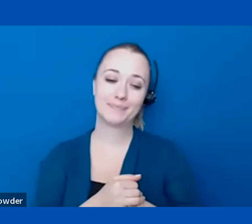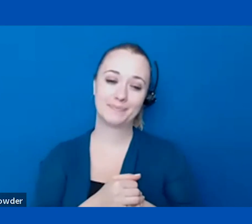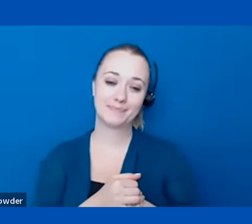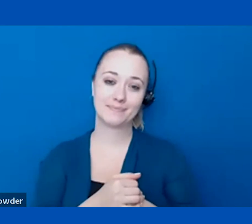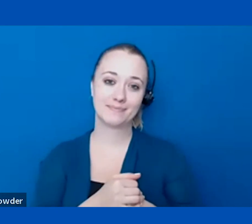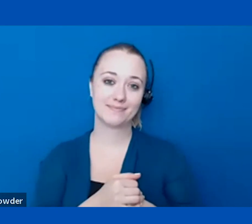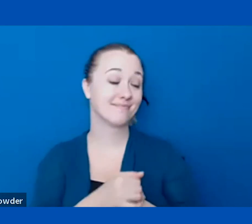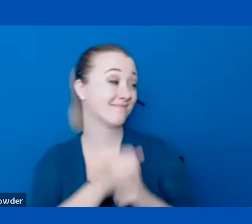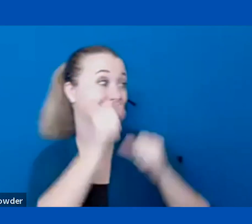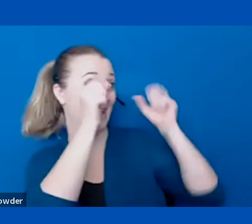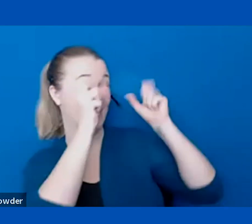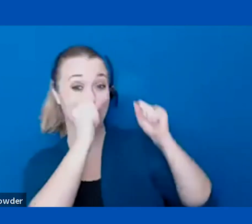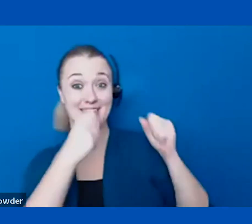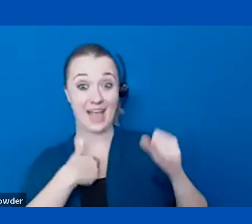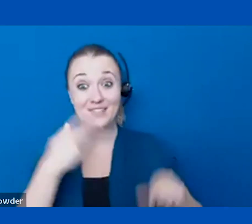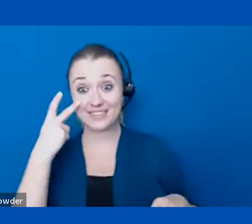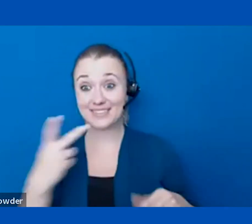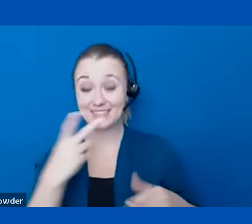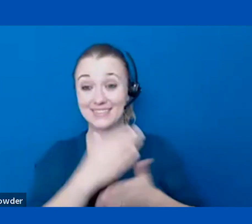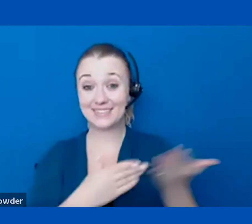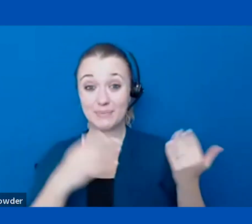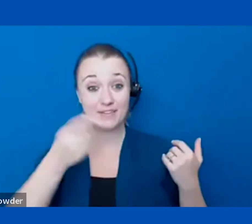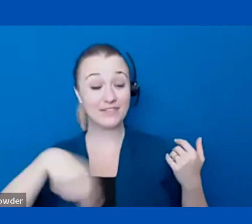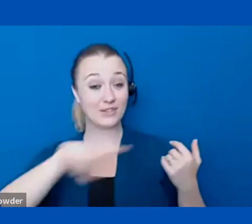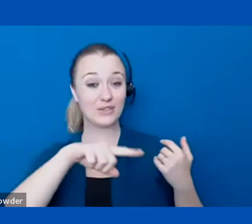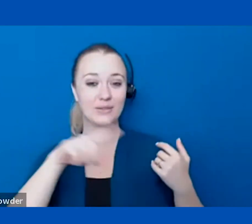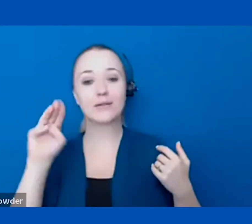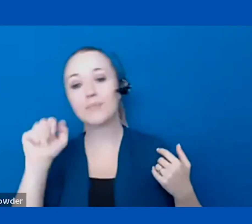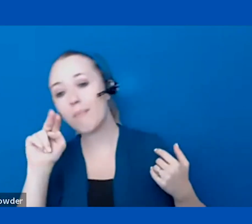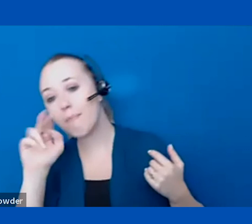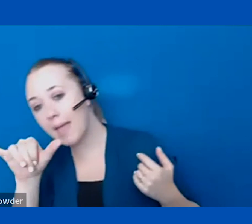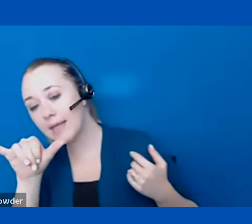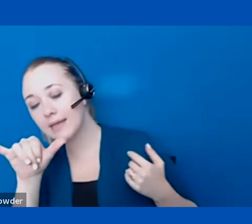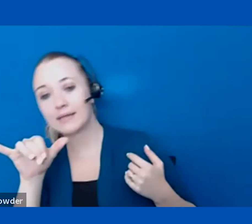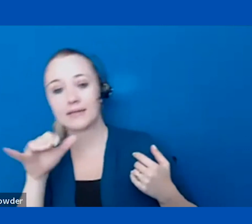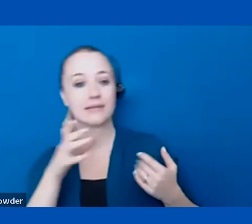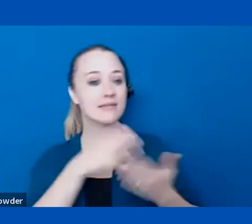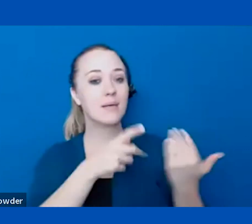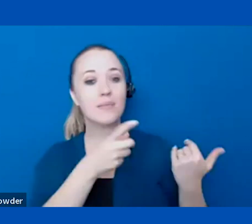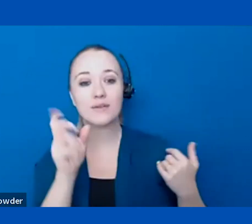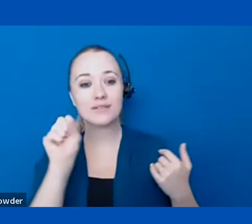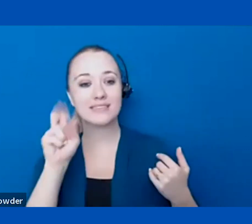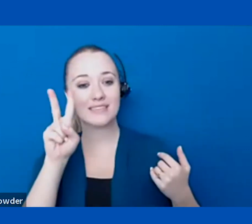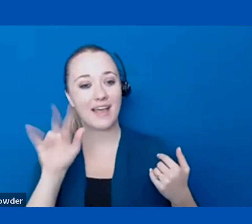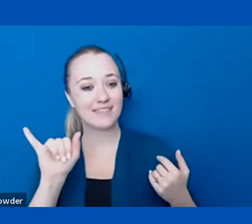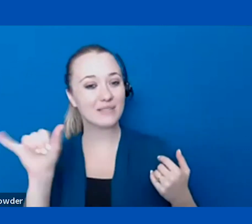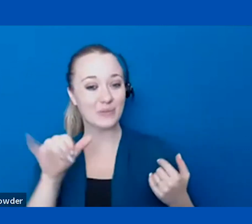That's amazing because I seen some of you Manny, and some of you guys at Savvy too. I actually go